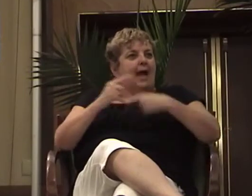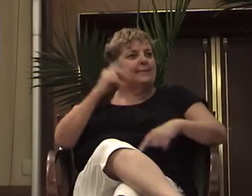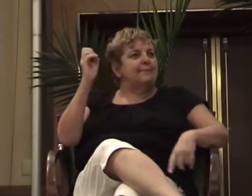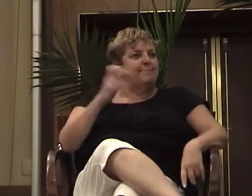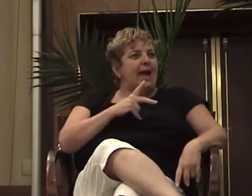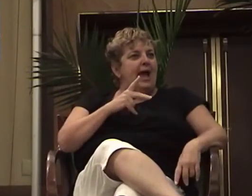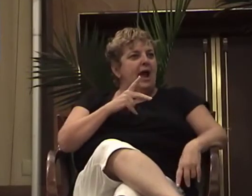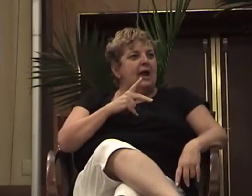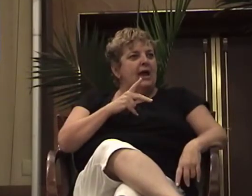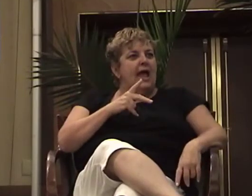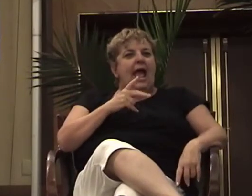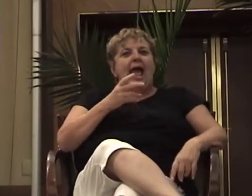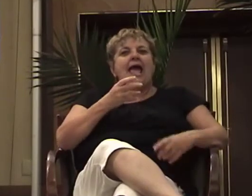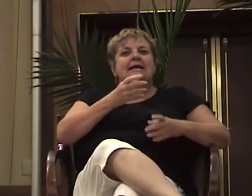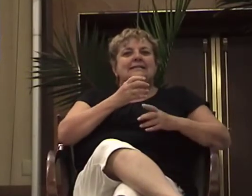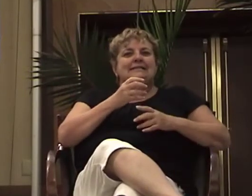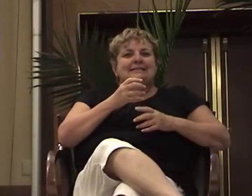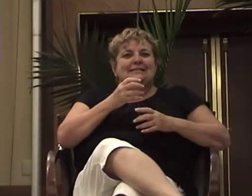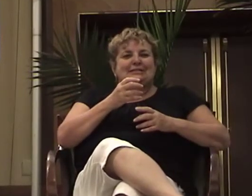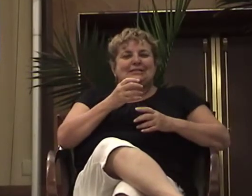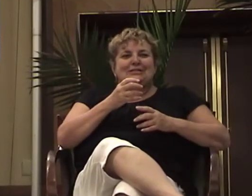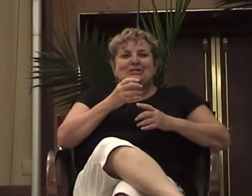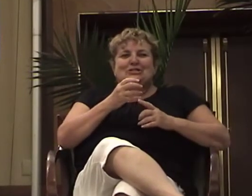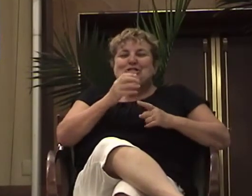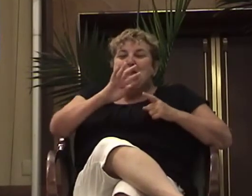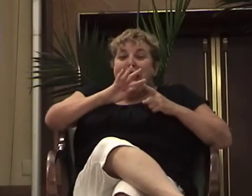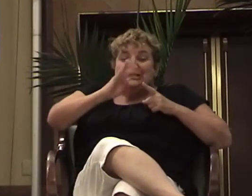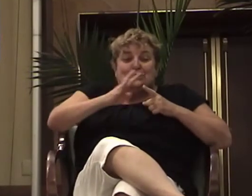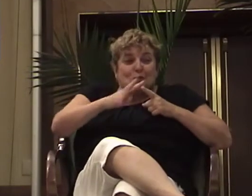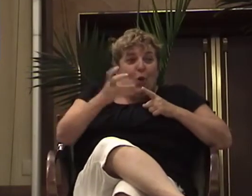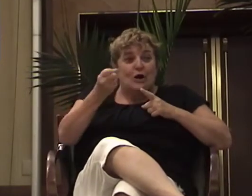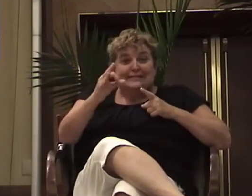if you jerk it. I'm kidding. I'm kidding.